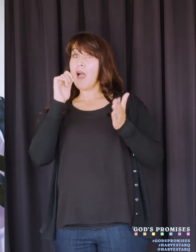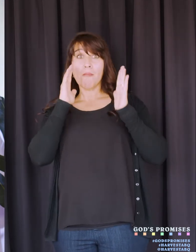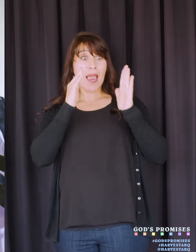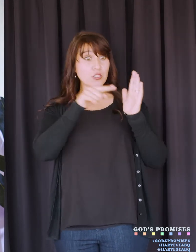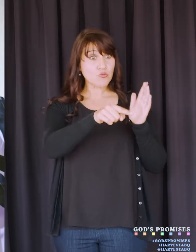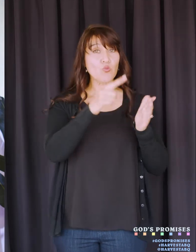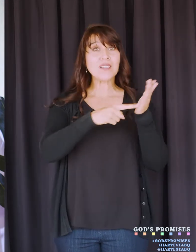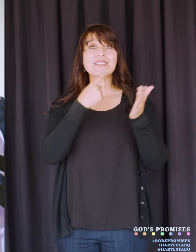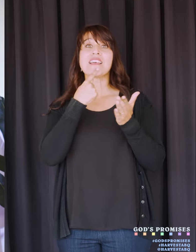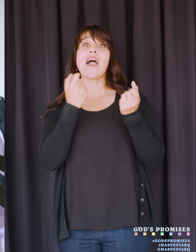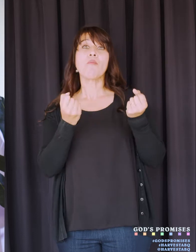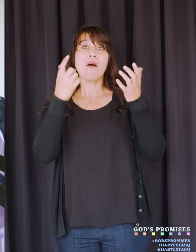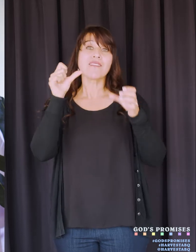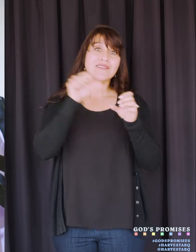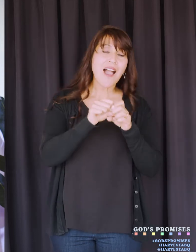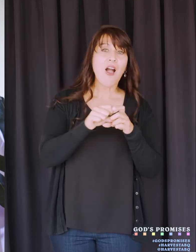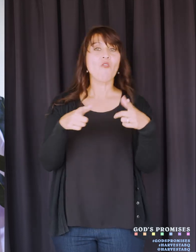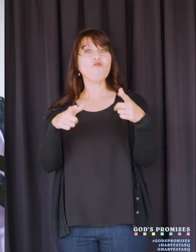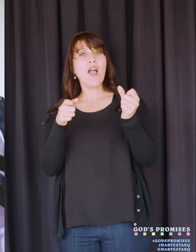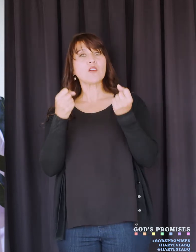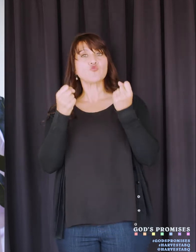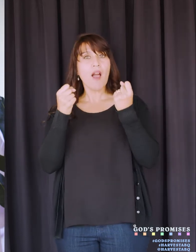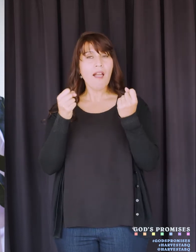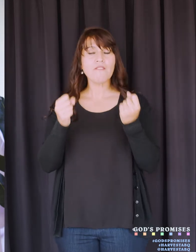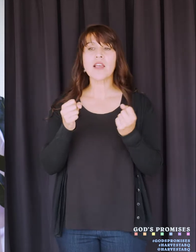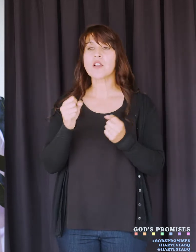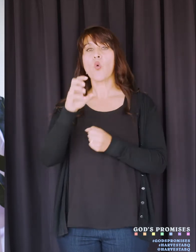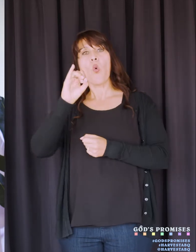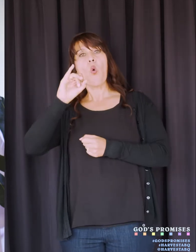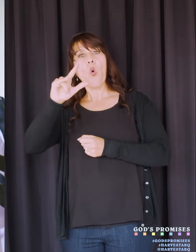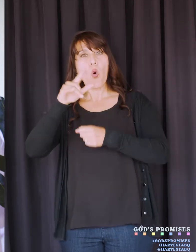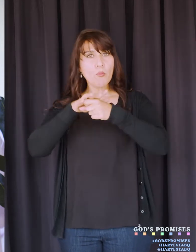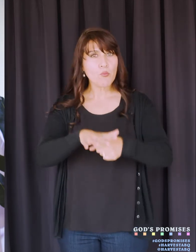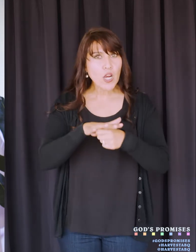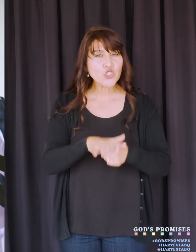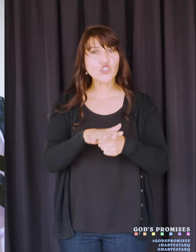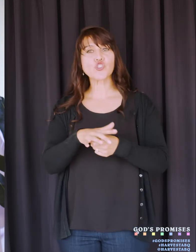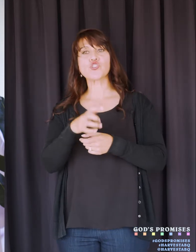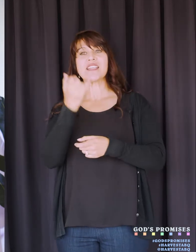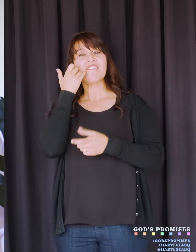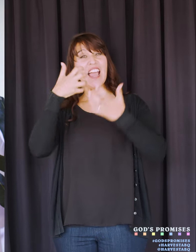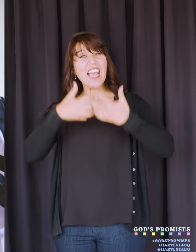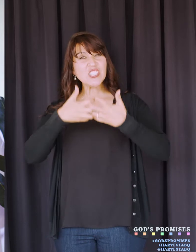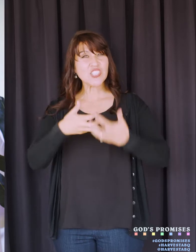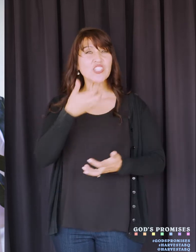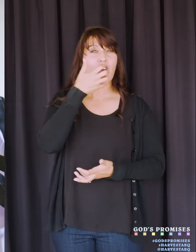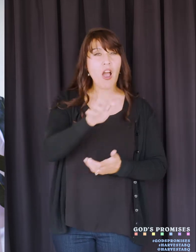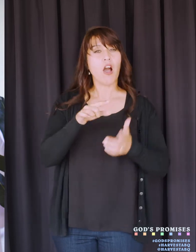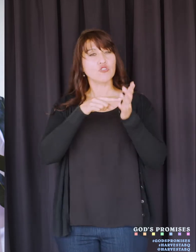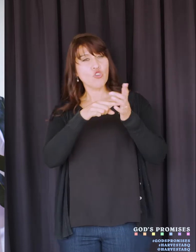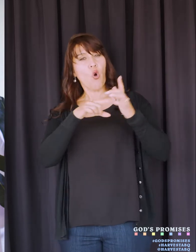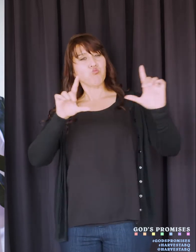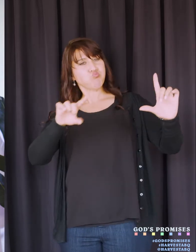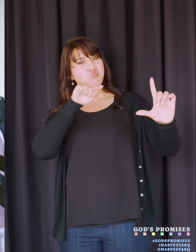They tell us how much gas we have and how fast we're driving and how our oil pressure is and how hot the engine is. And they help us